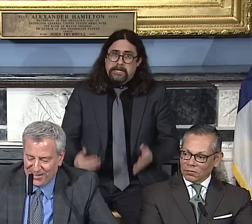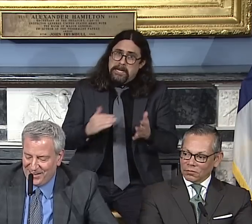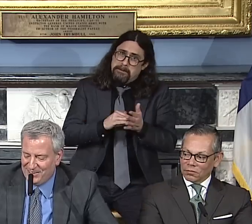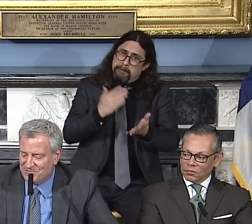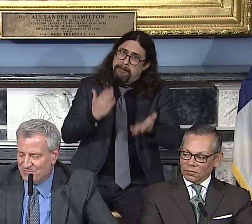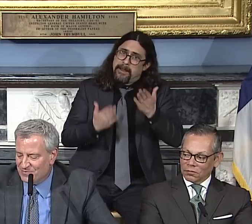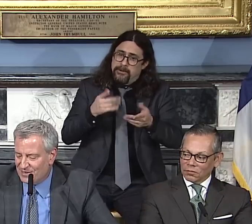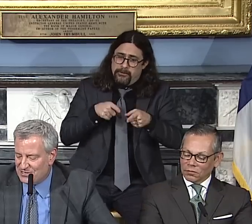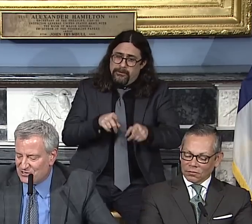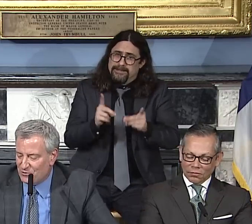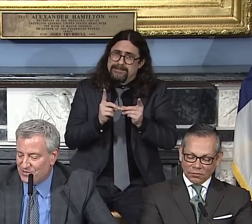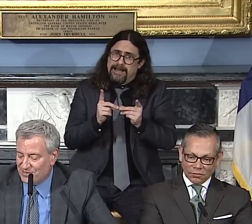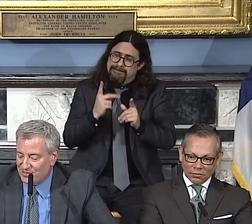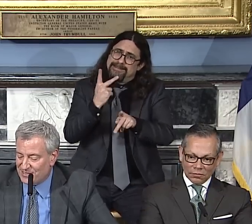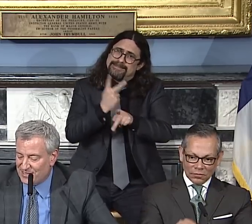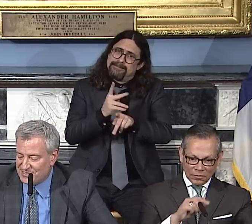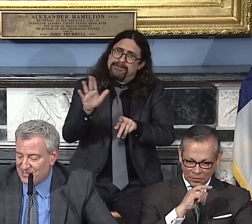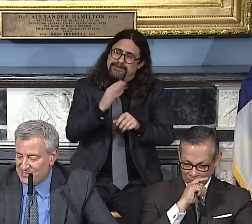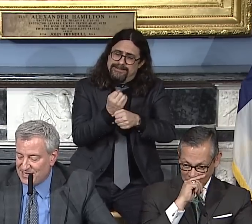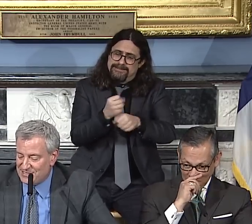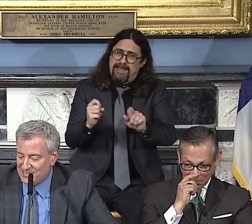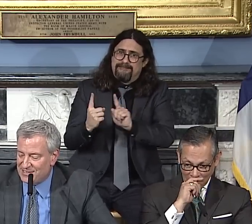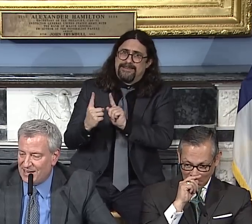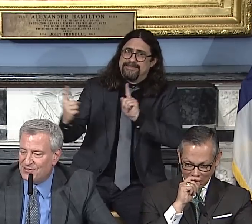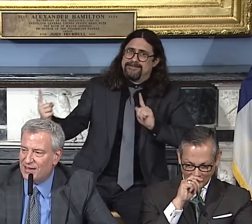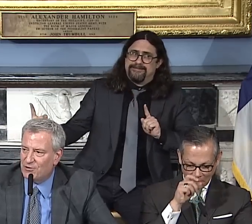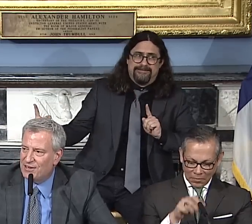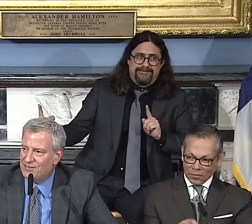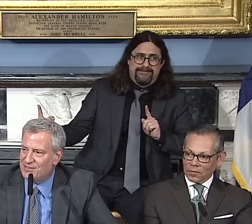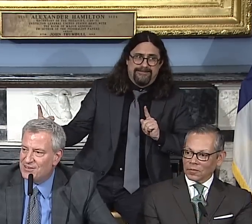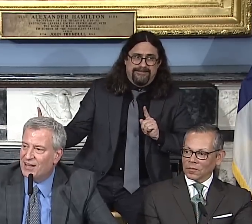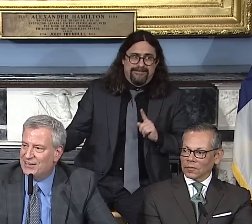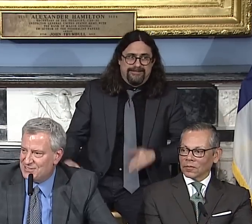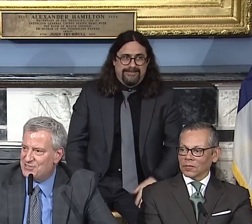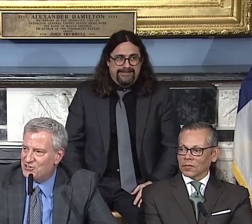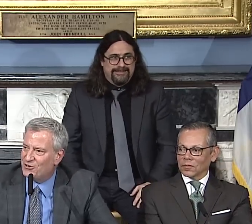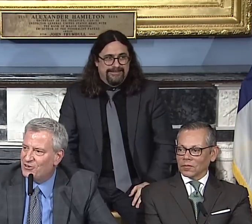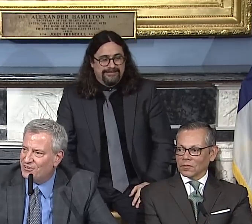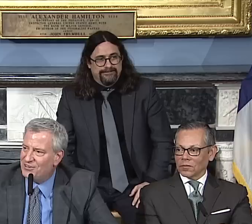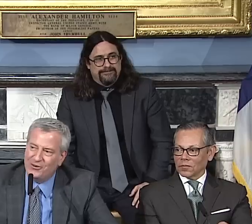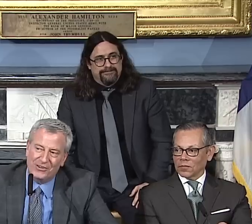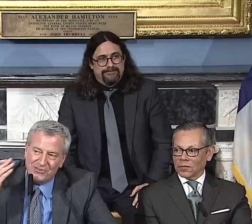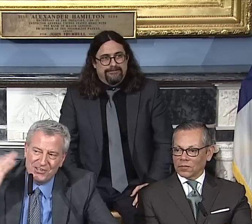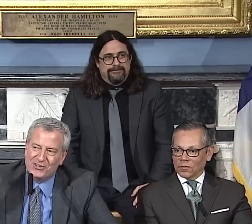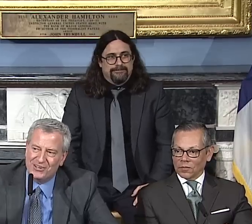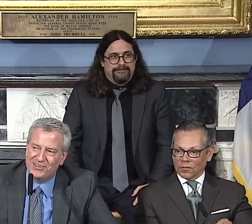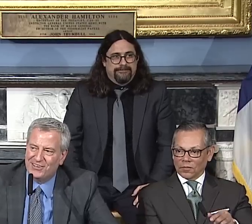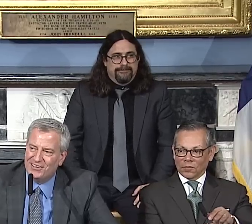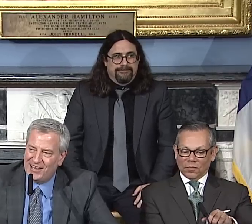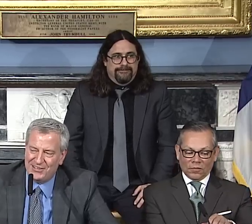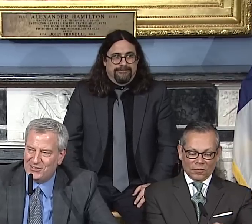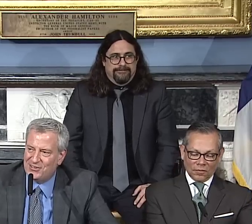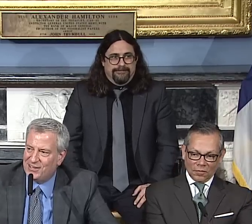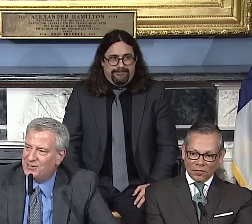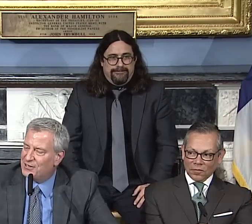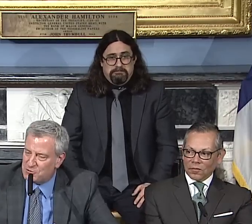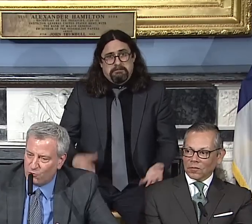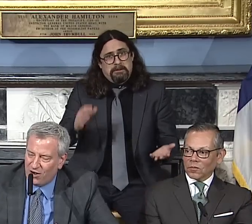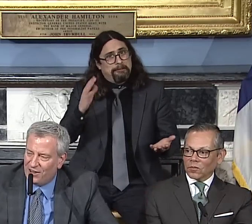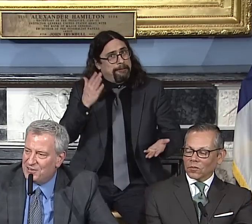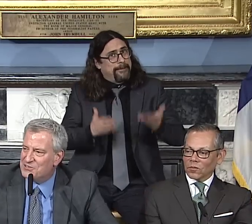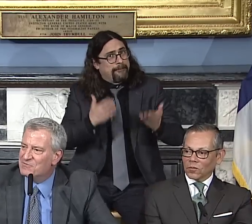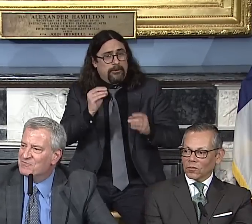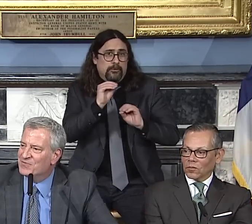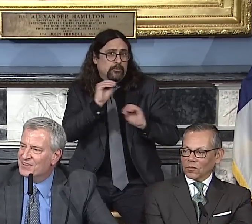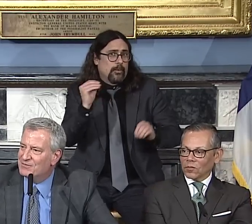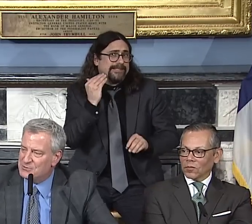That's okay. I saw one thing the other day that said a date didn't end that great, and they did not kiss each other, you know, on the cheek or anything at the end of the date. I think that was